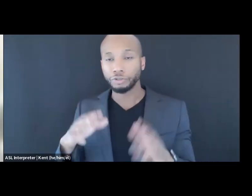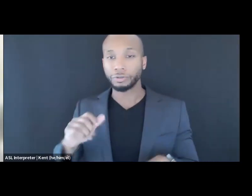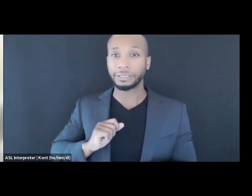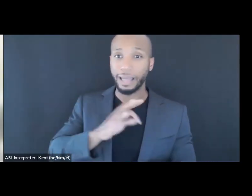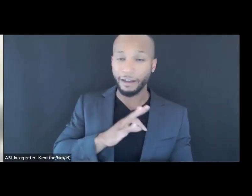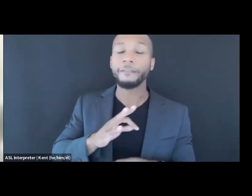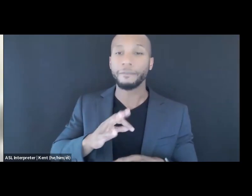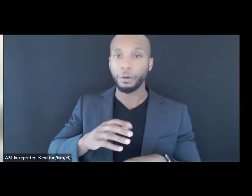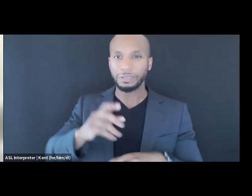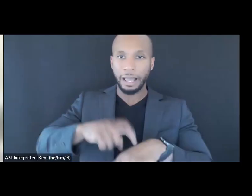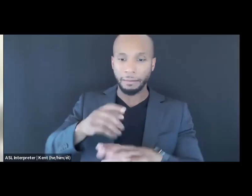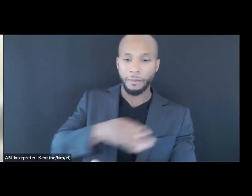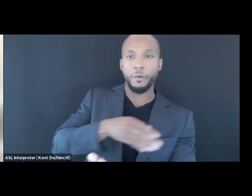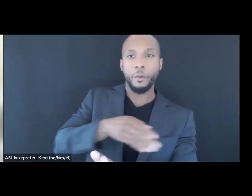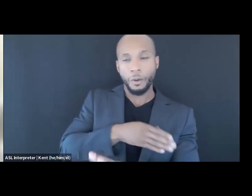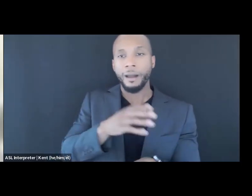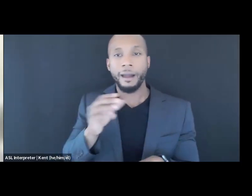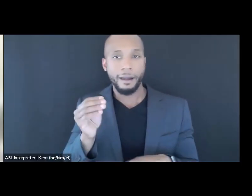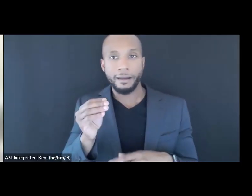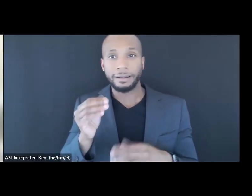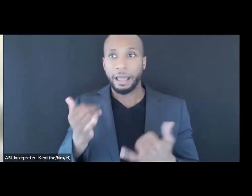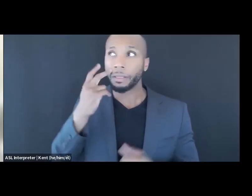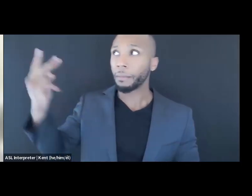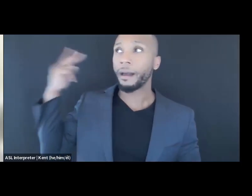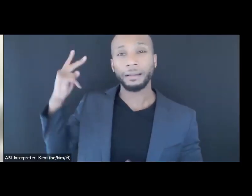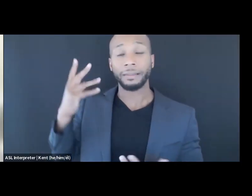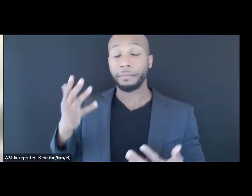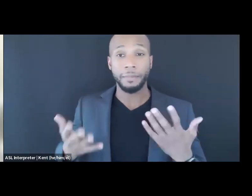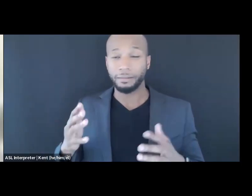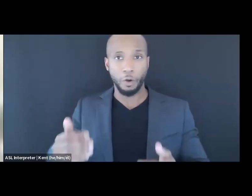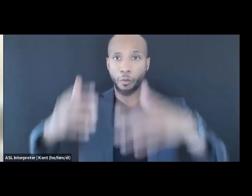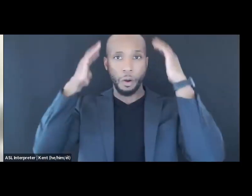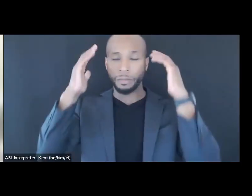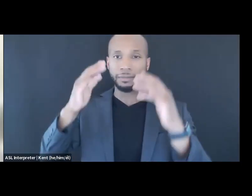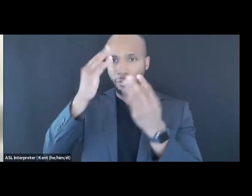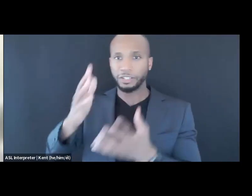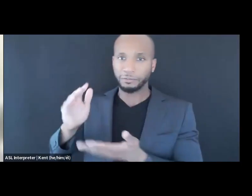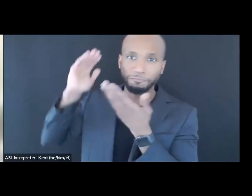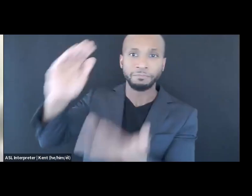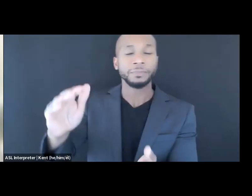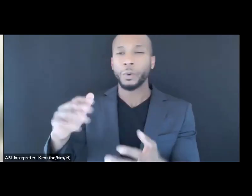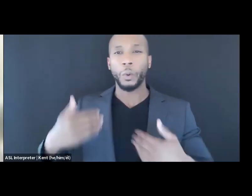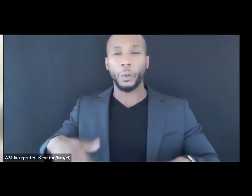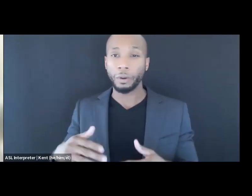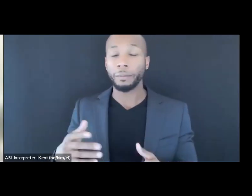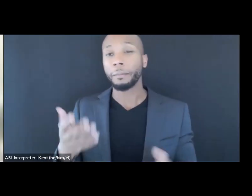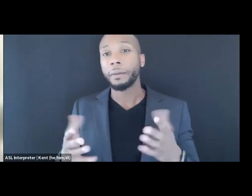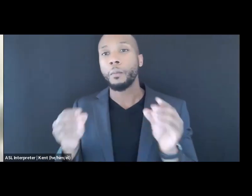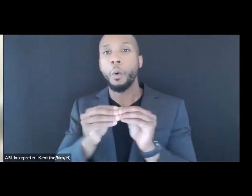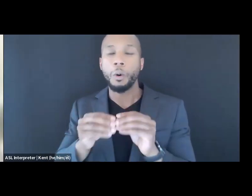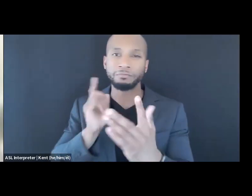in a timely manner. And looking back on it, that was probably overwhelming, and it was more effective just to tell our